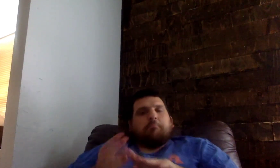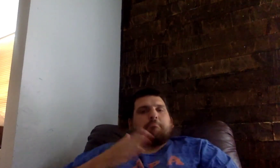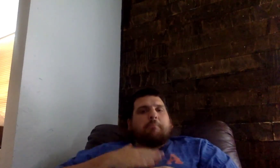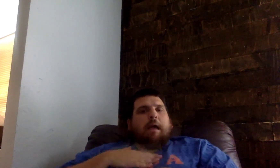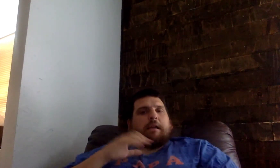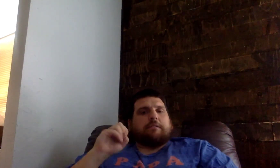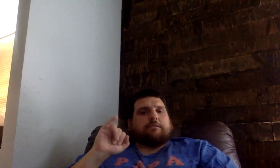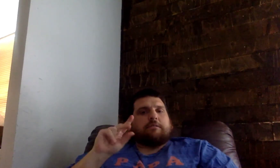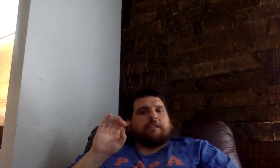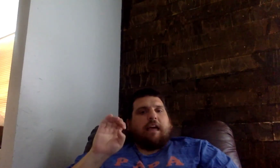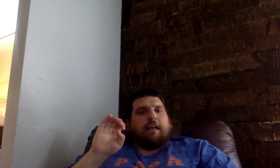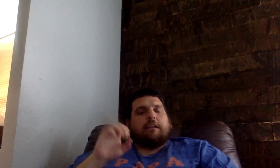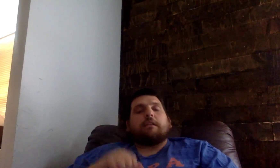Mine is under my side of the bed.